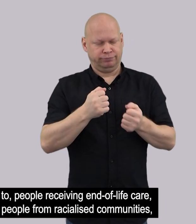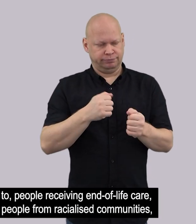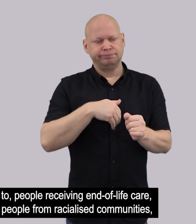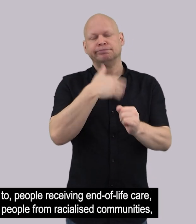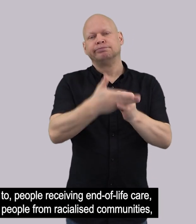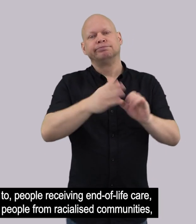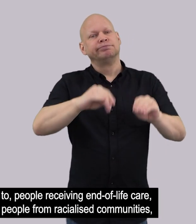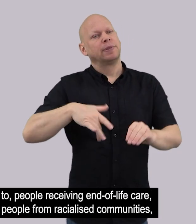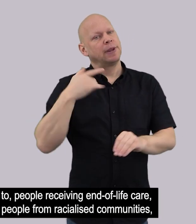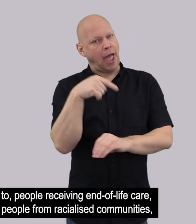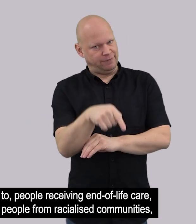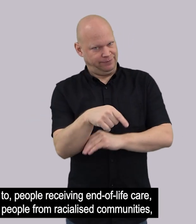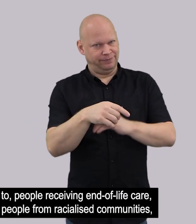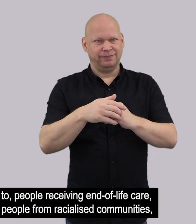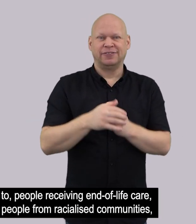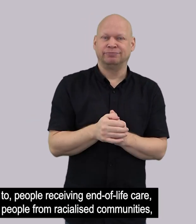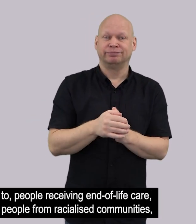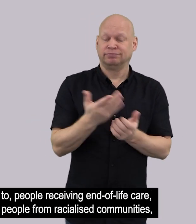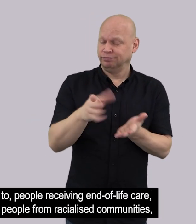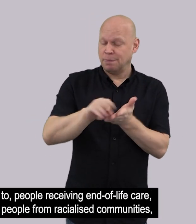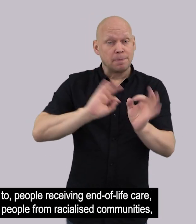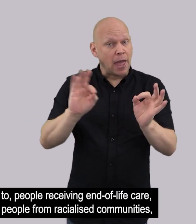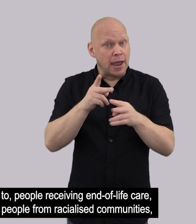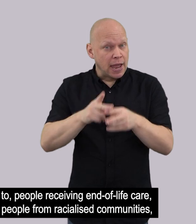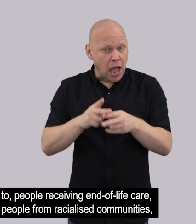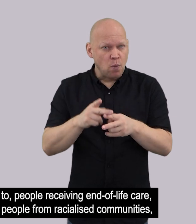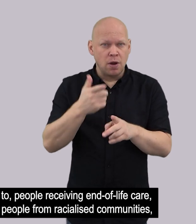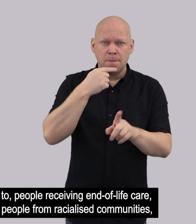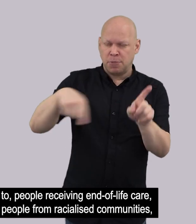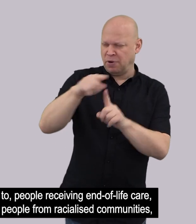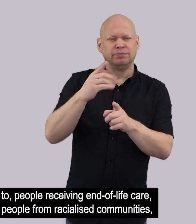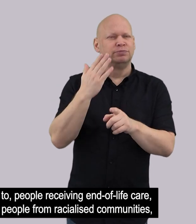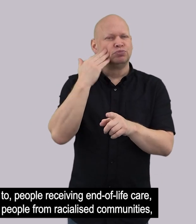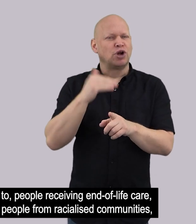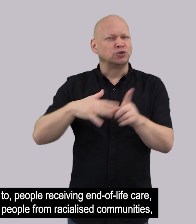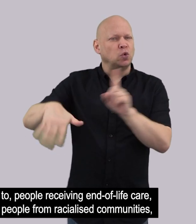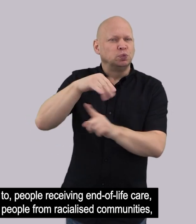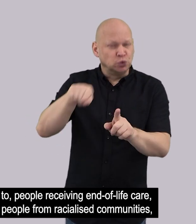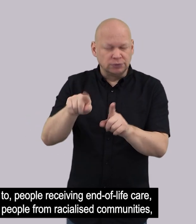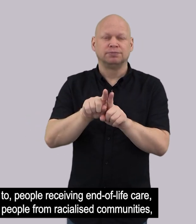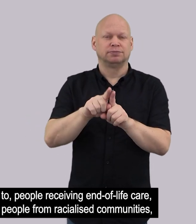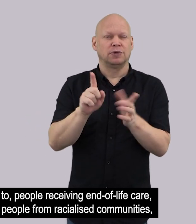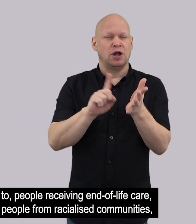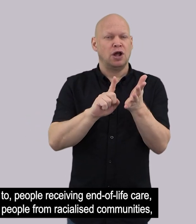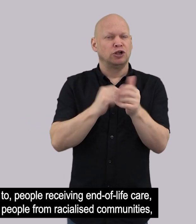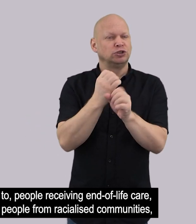to, people receiving end-of-life care, unpaid carers, people from racialised communities,